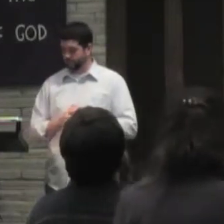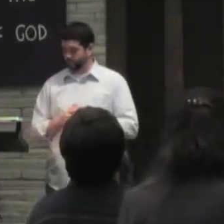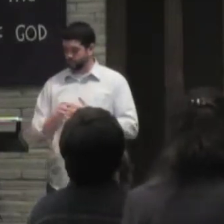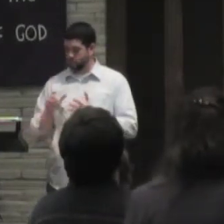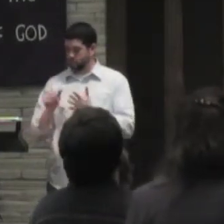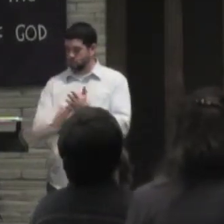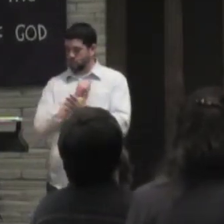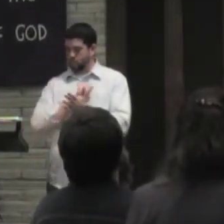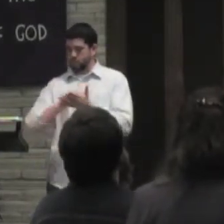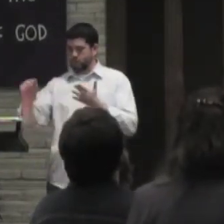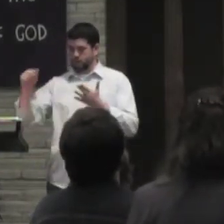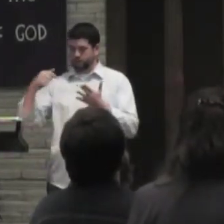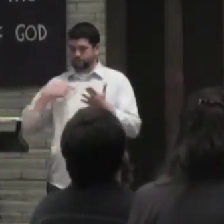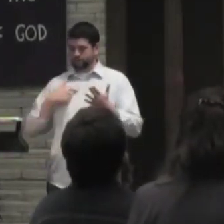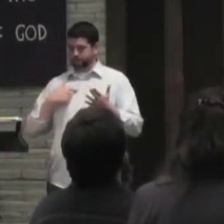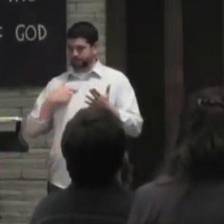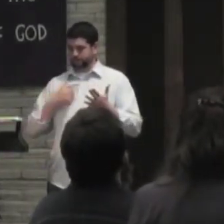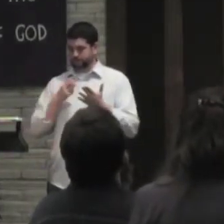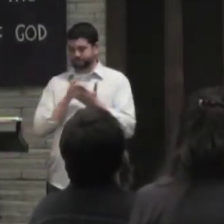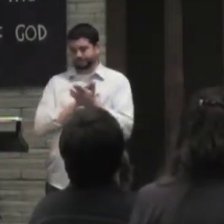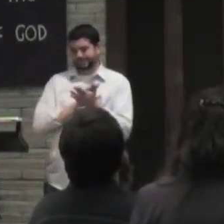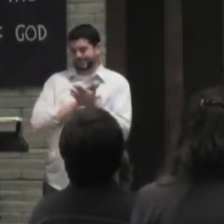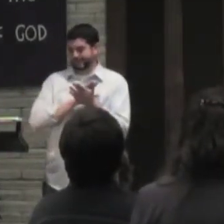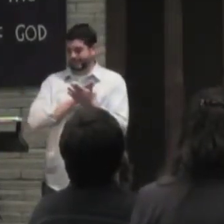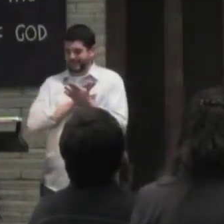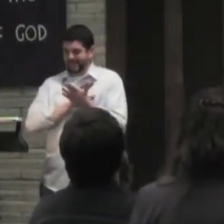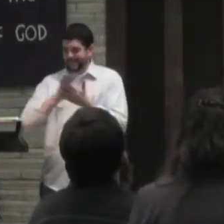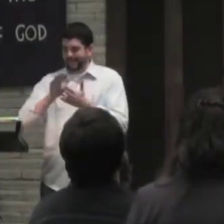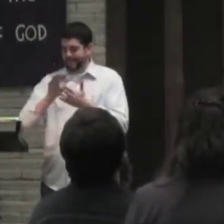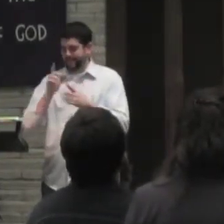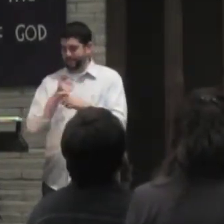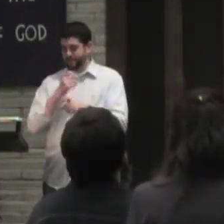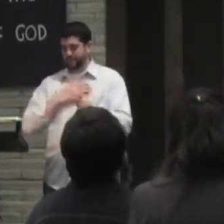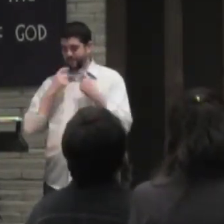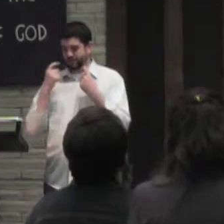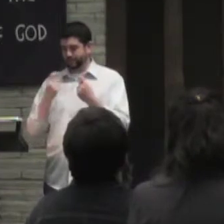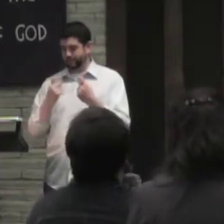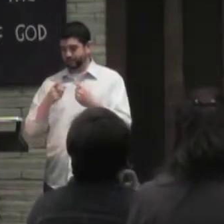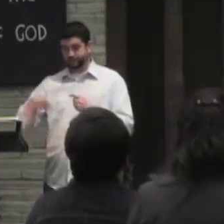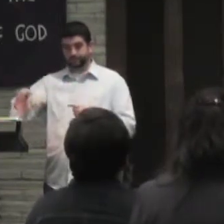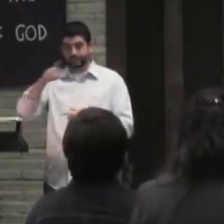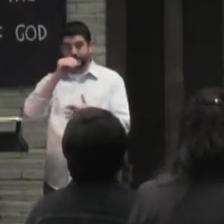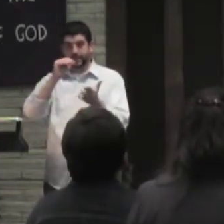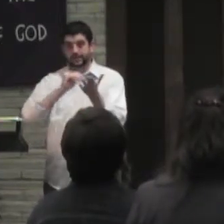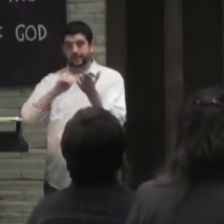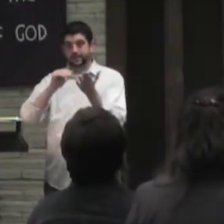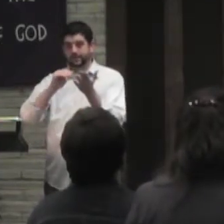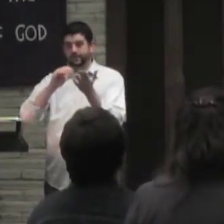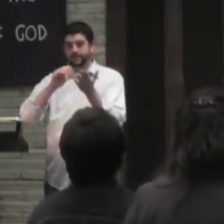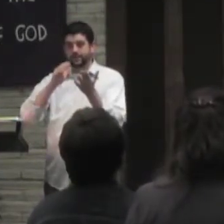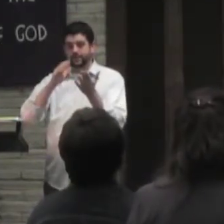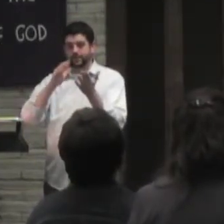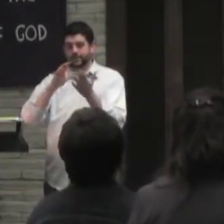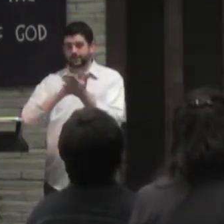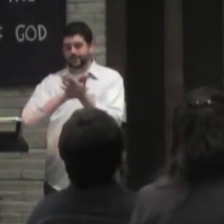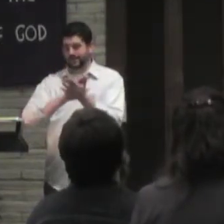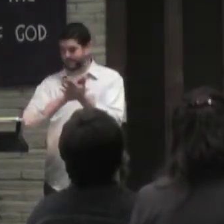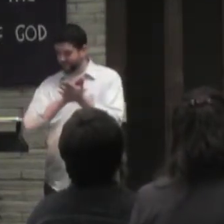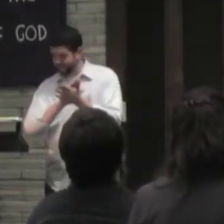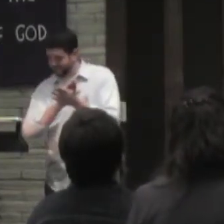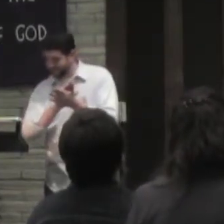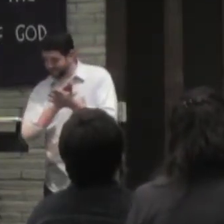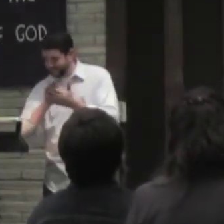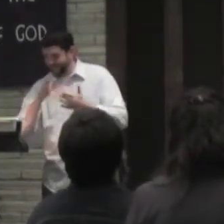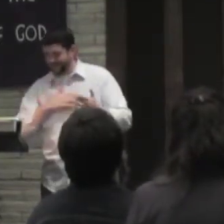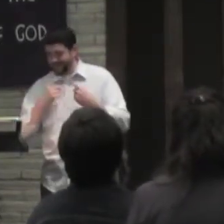Wash me through and through from my wickedness. Clean my sins.